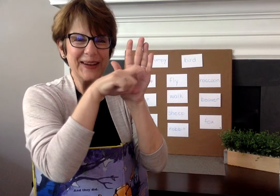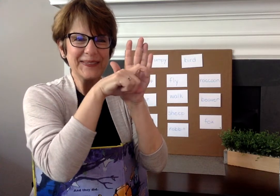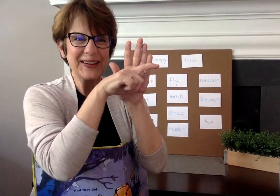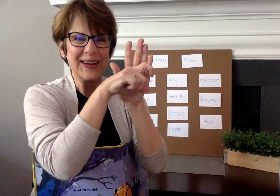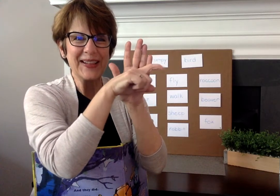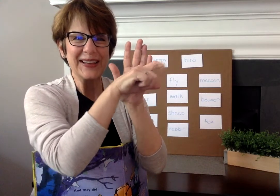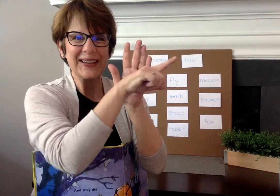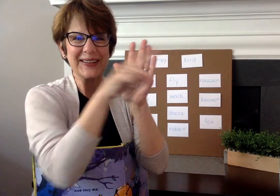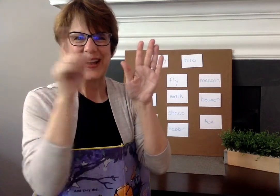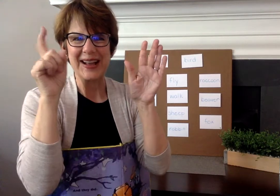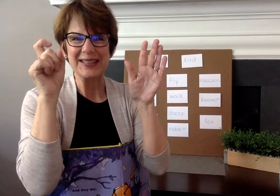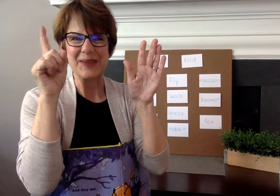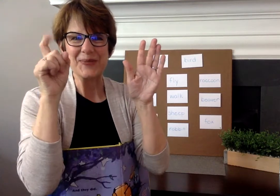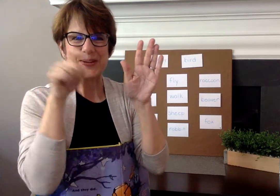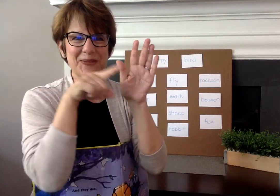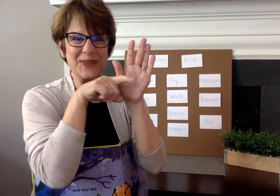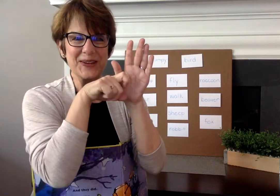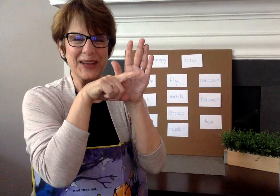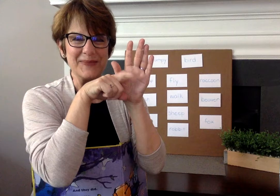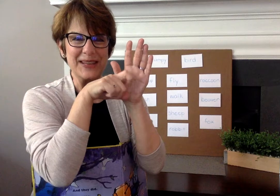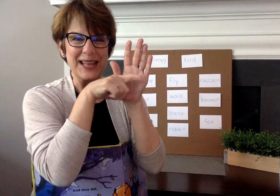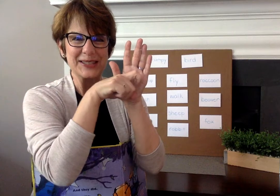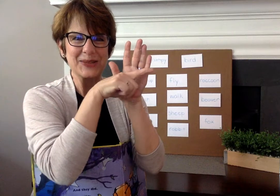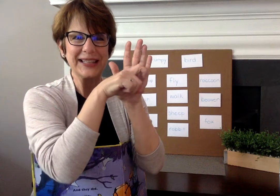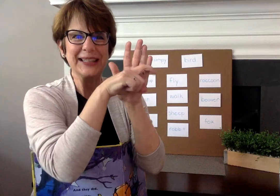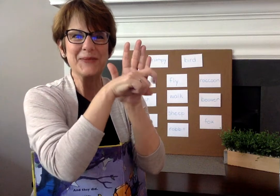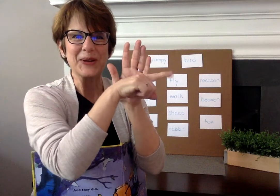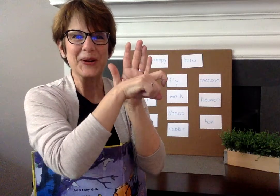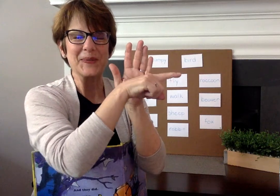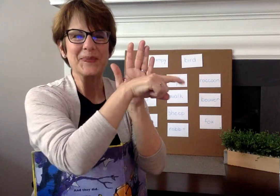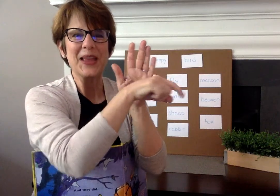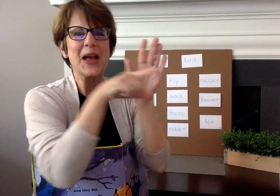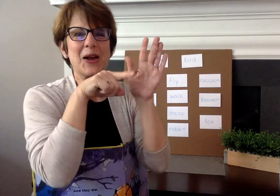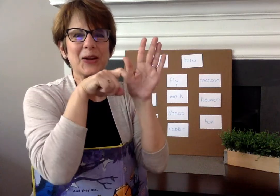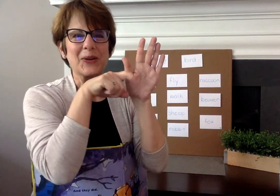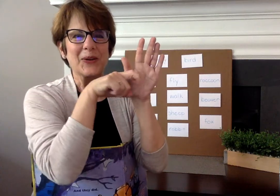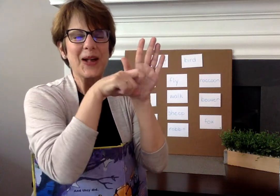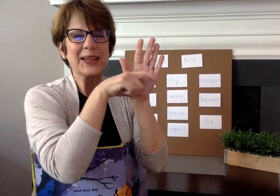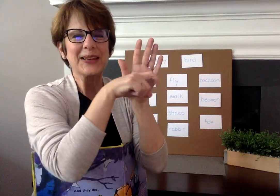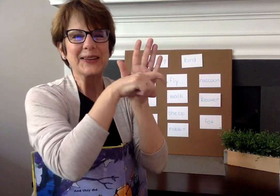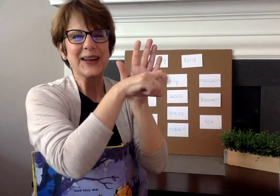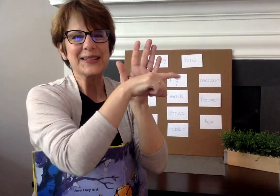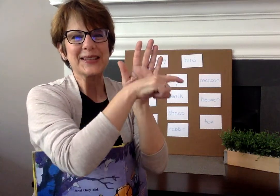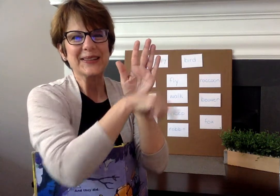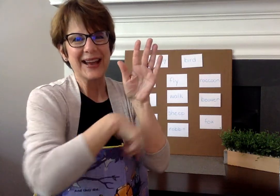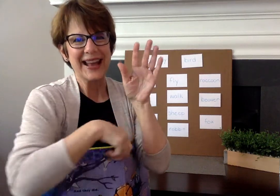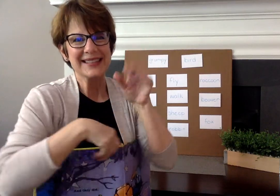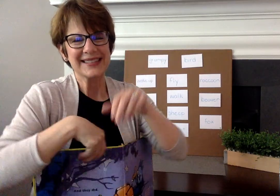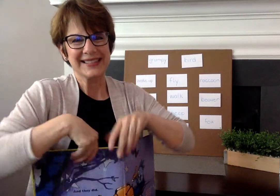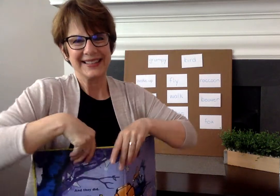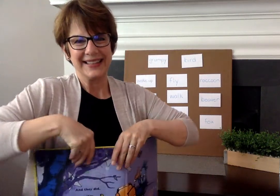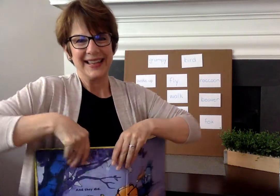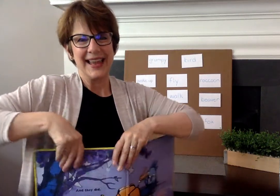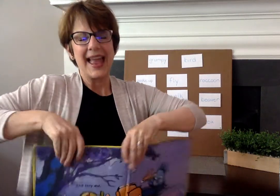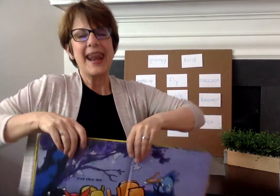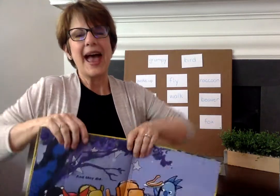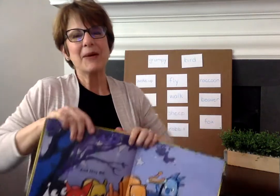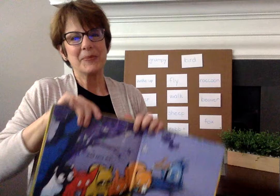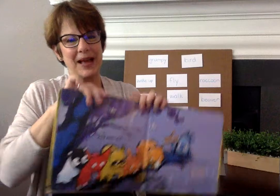worm crawling across. Our pointer finger can be that squiggly worm crawling across the grass. And how about